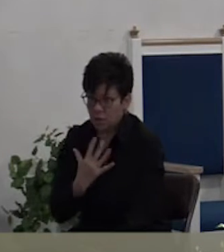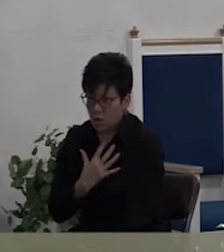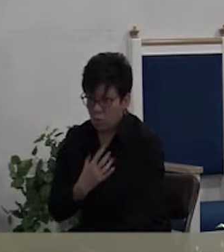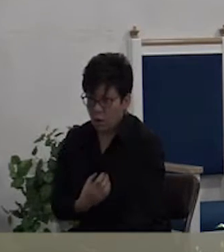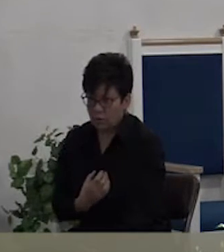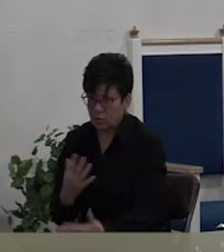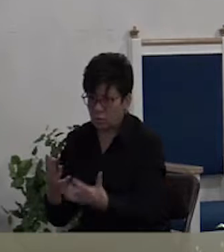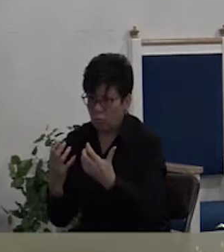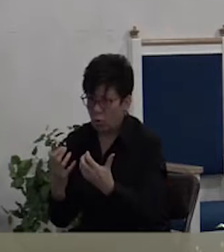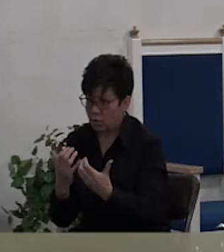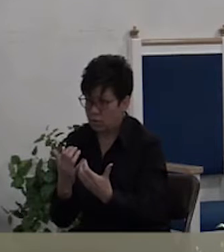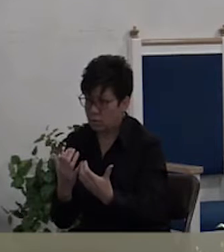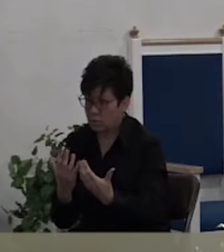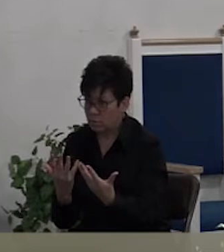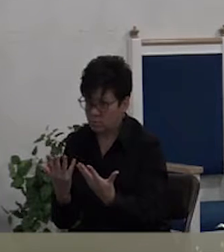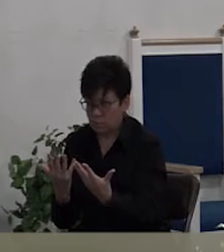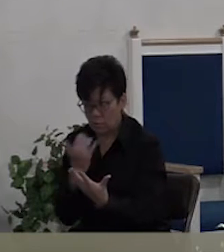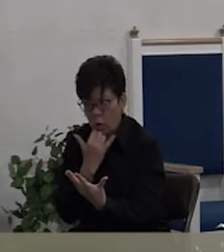wrong things.